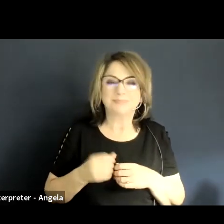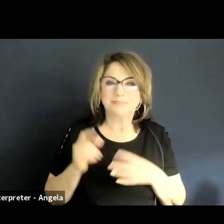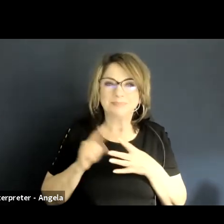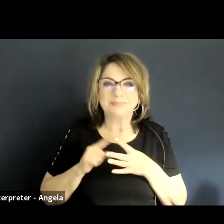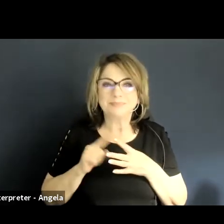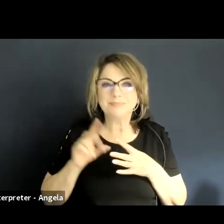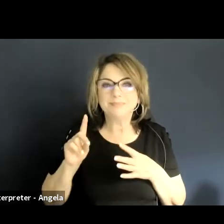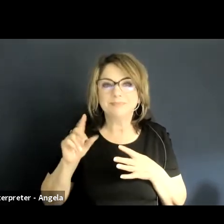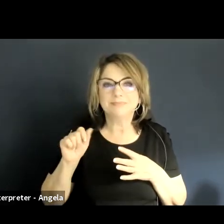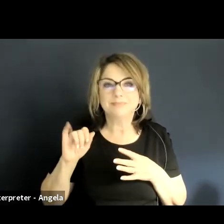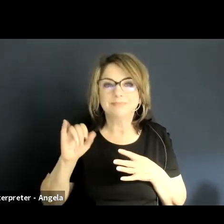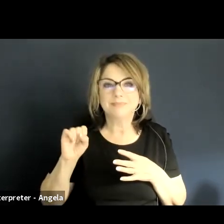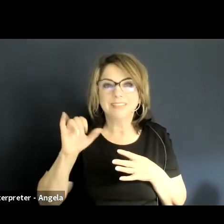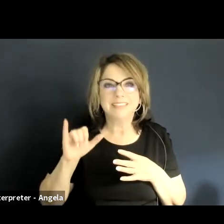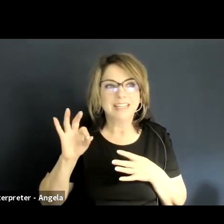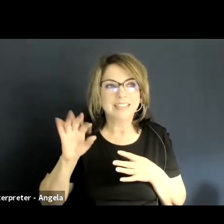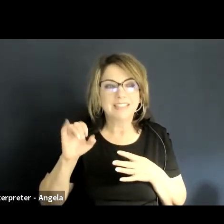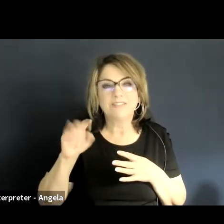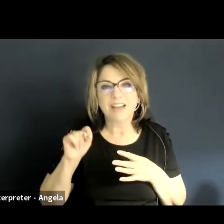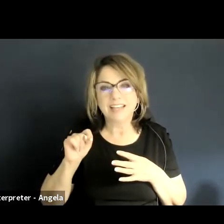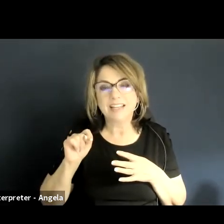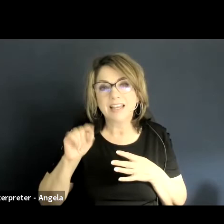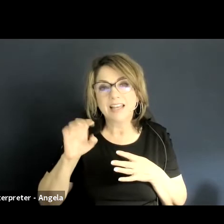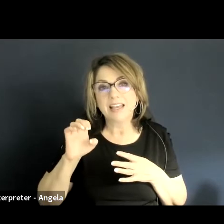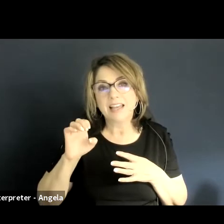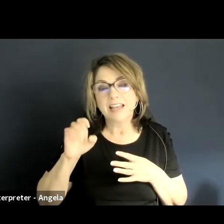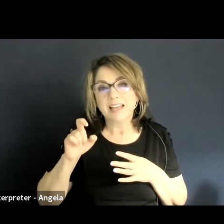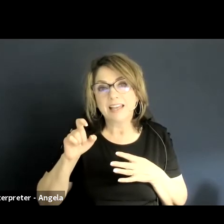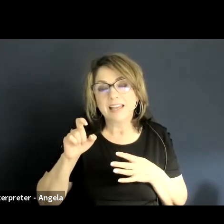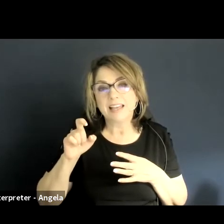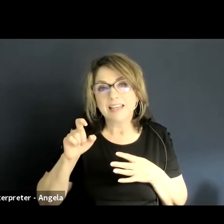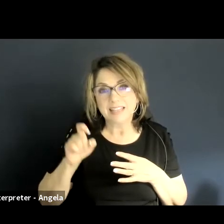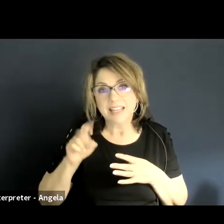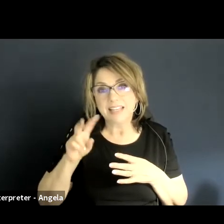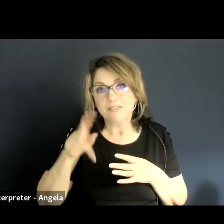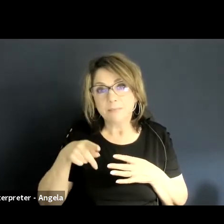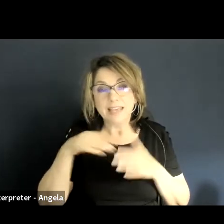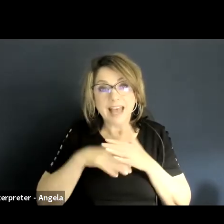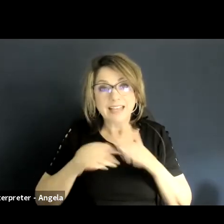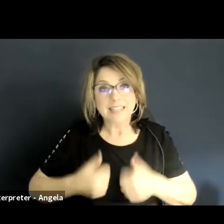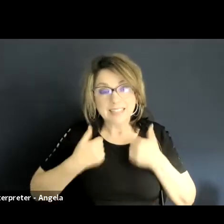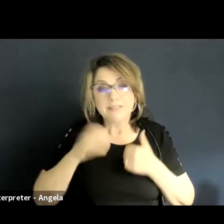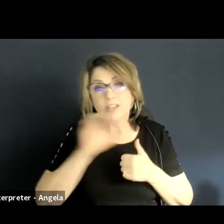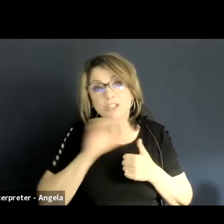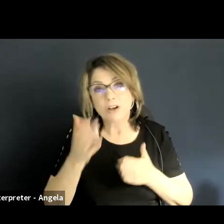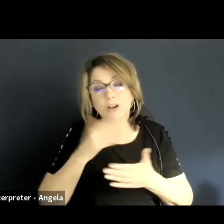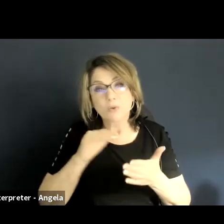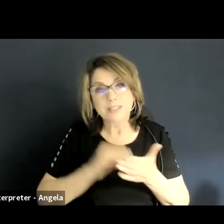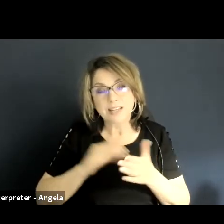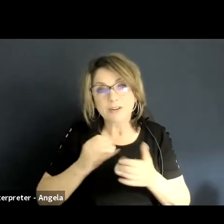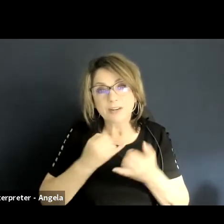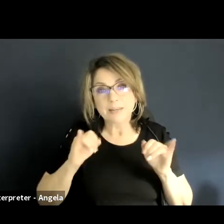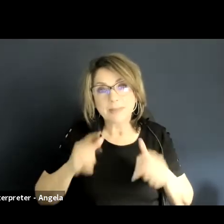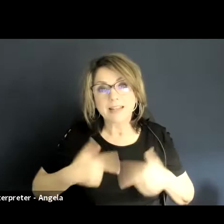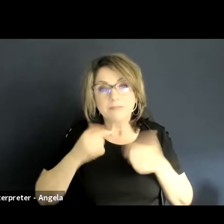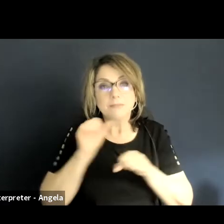First, we have Daisy Fight. She is the Executive Vice President of Access Living, Chicago Center for Independent Living. She has worked